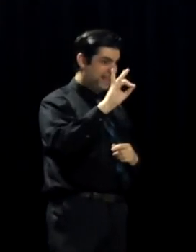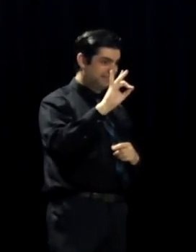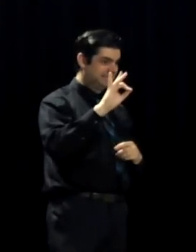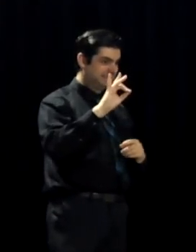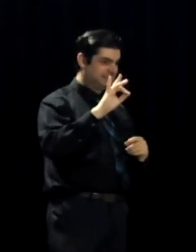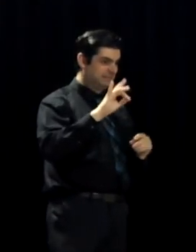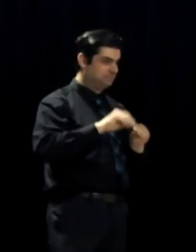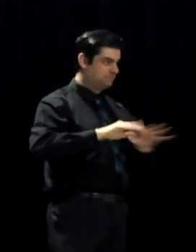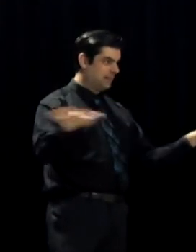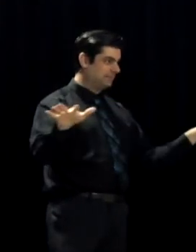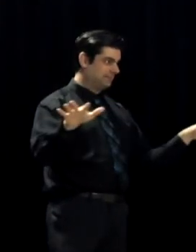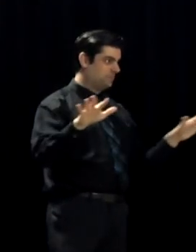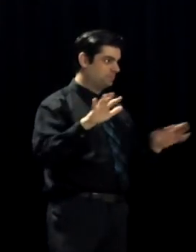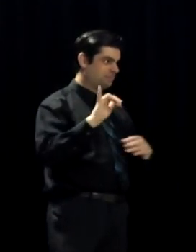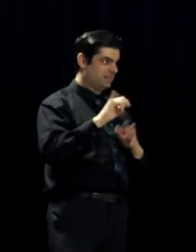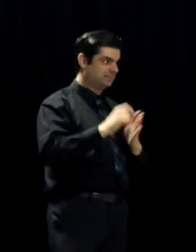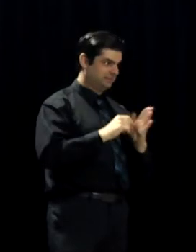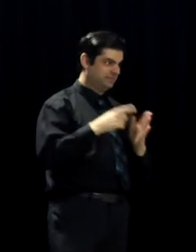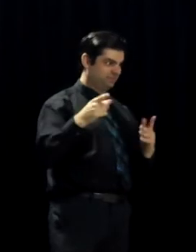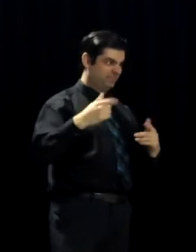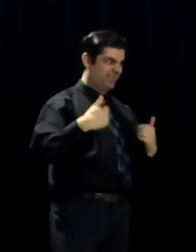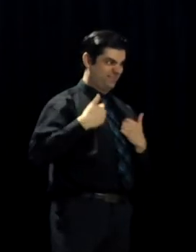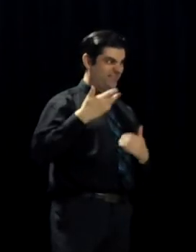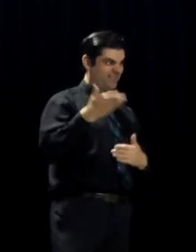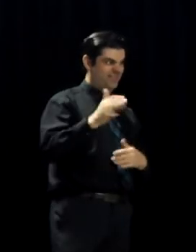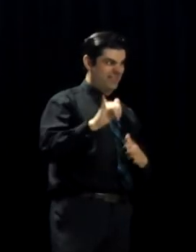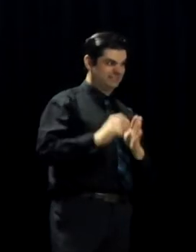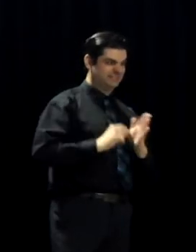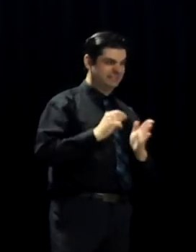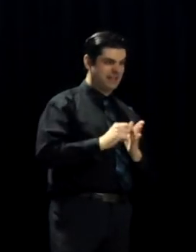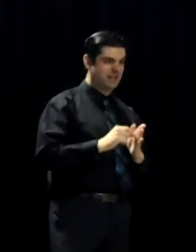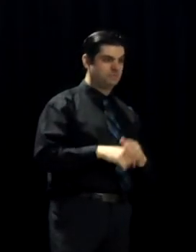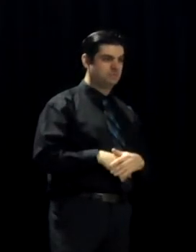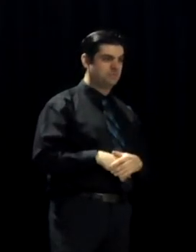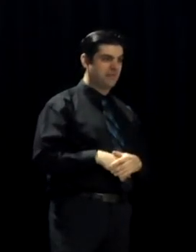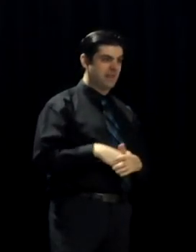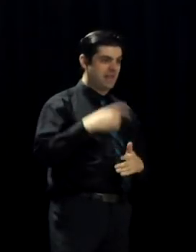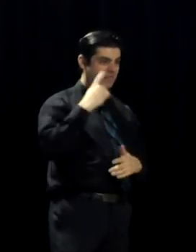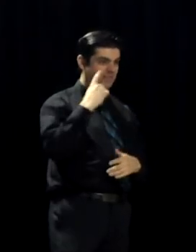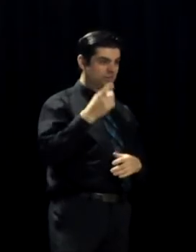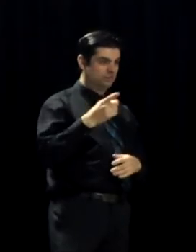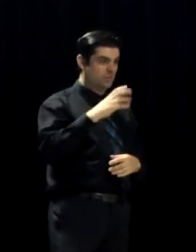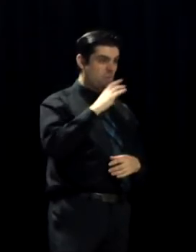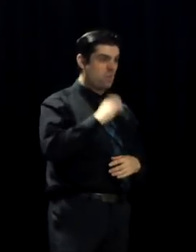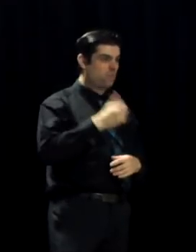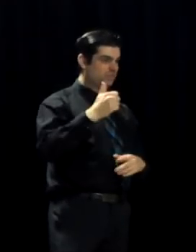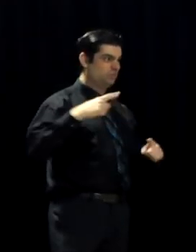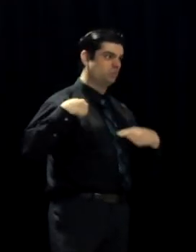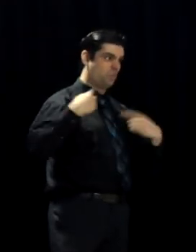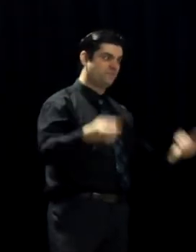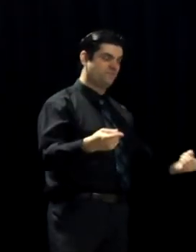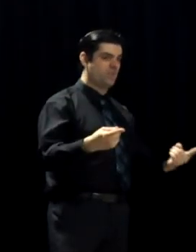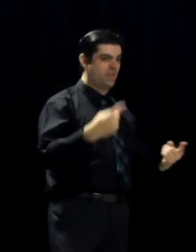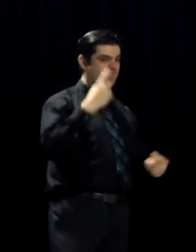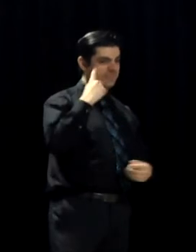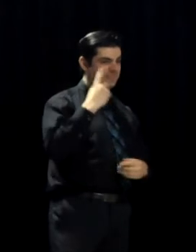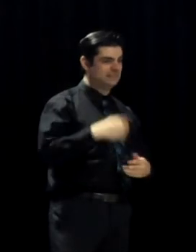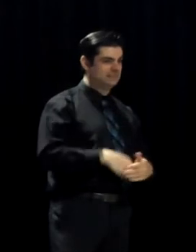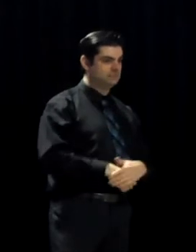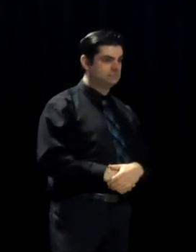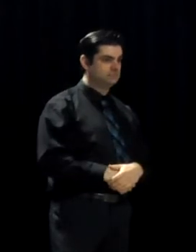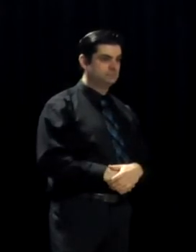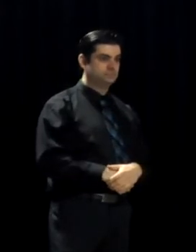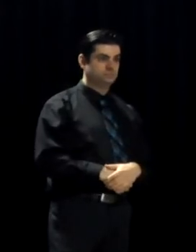So, that I don't recall having anyone be over 100 at this point. And did you know her, or you know her family?